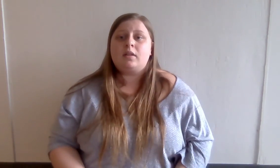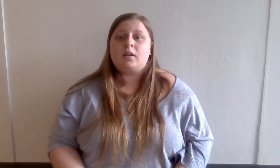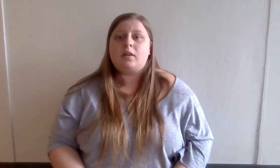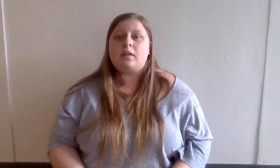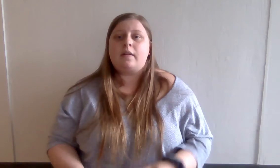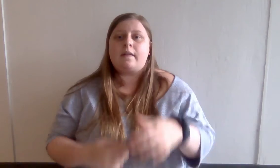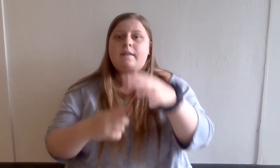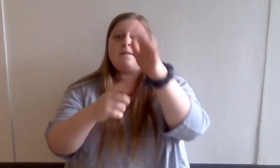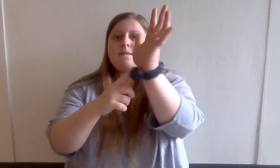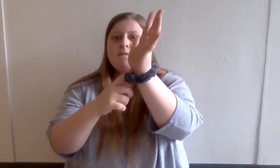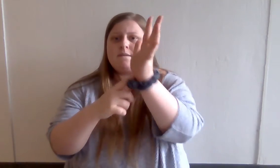you could respond,